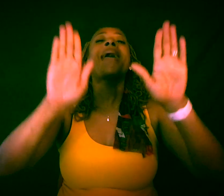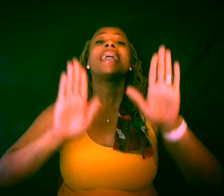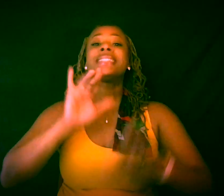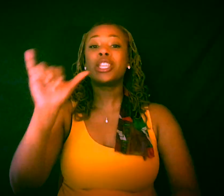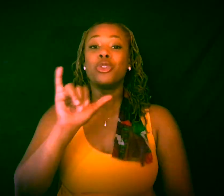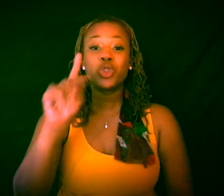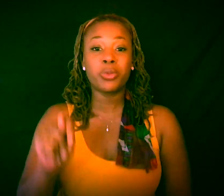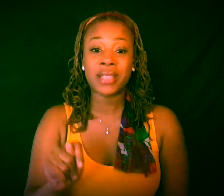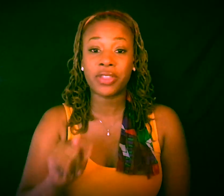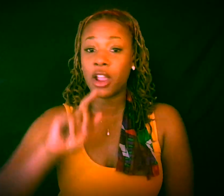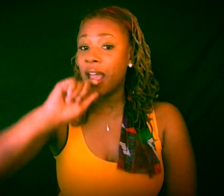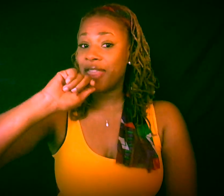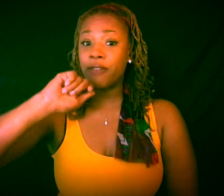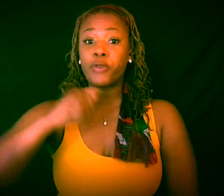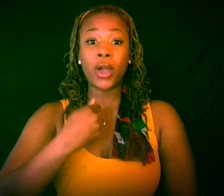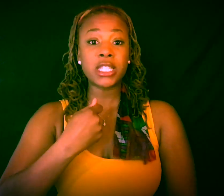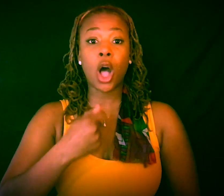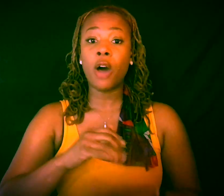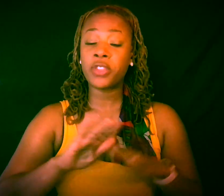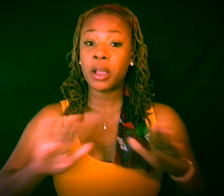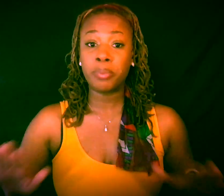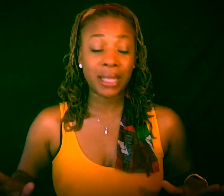amazing YouTubers out there that voice off the complete